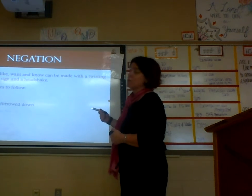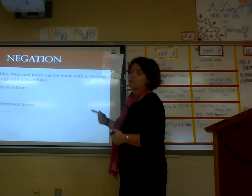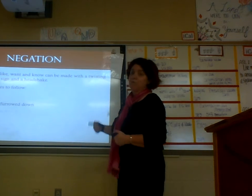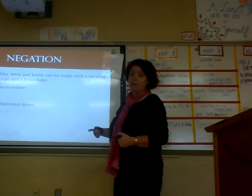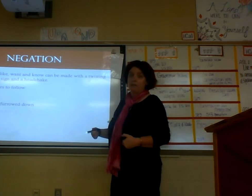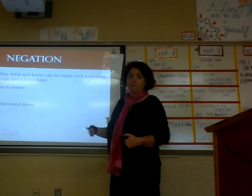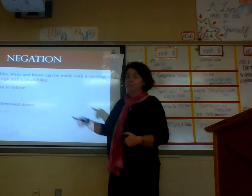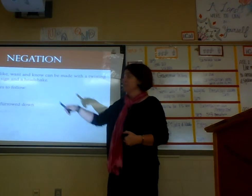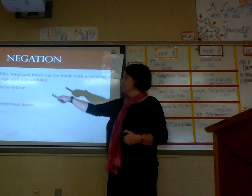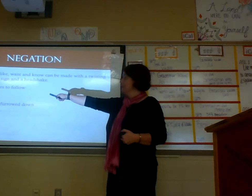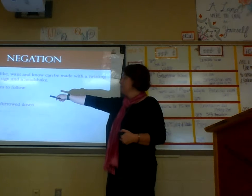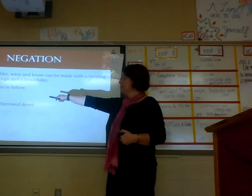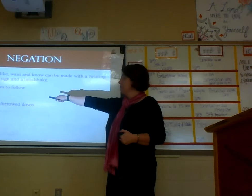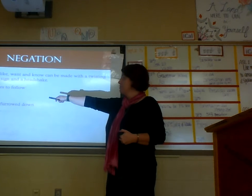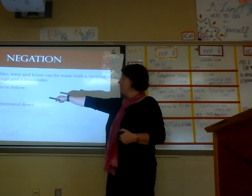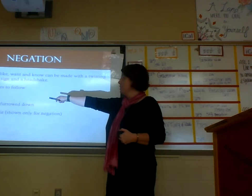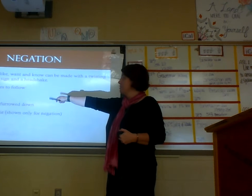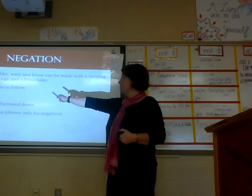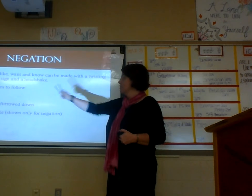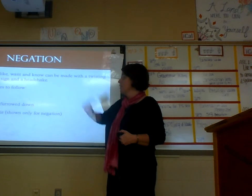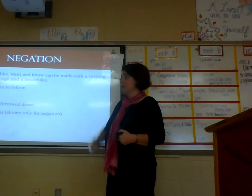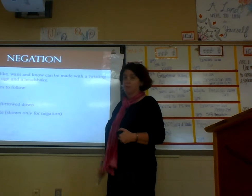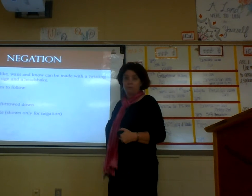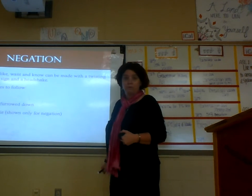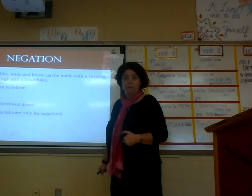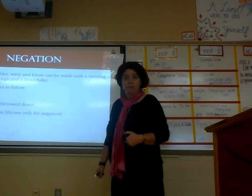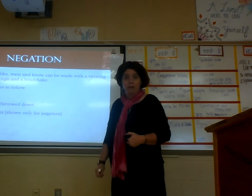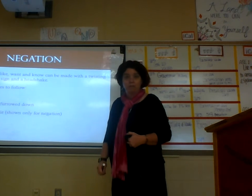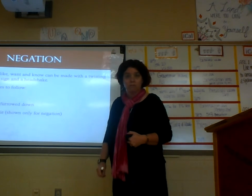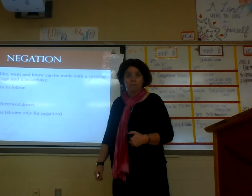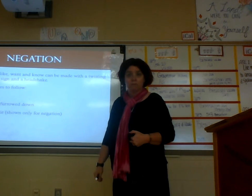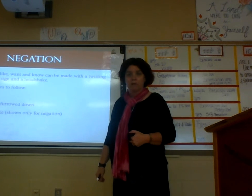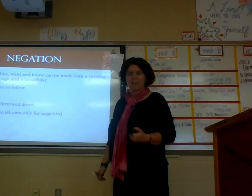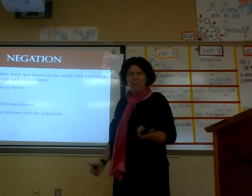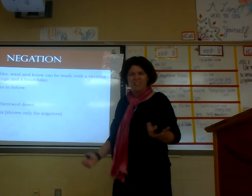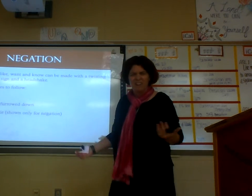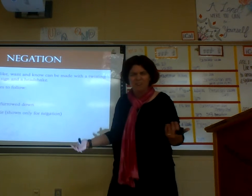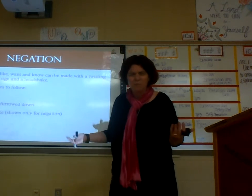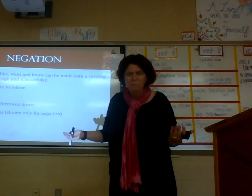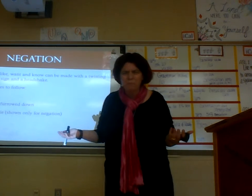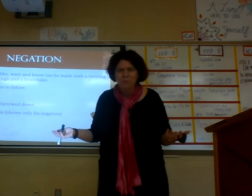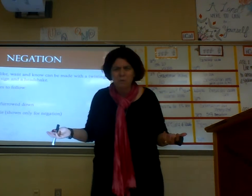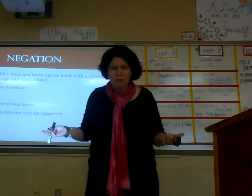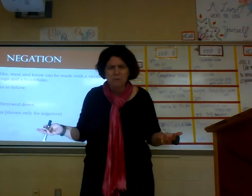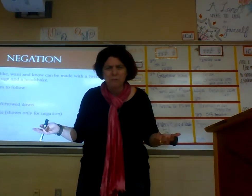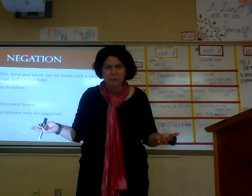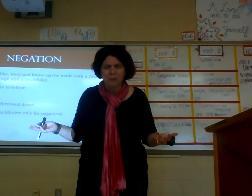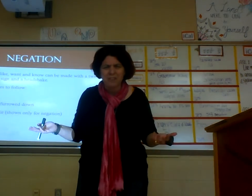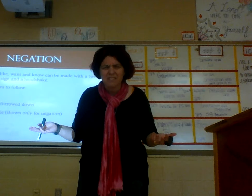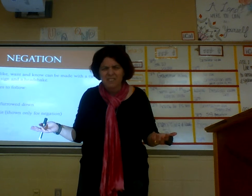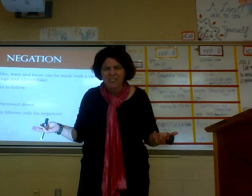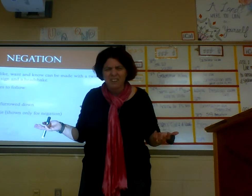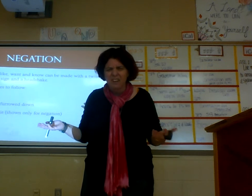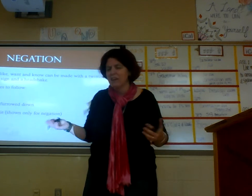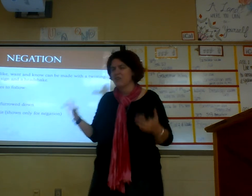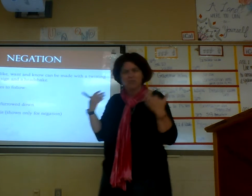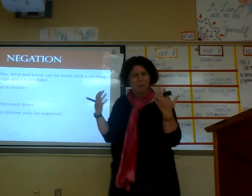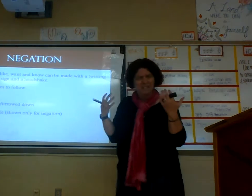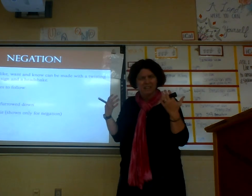to follow. EBFD stands for eyebrows furrowed down. Okay, kind of that. Where's the fruit face? Okay, are you squinting kind